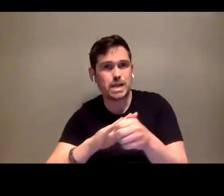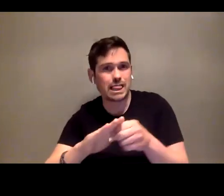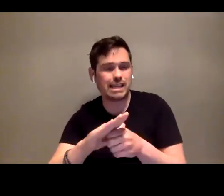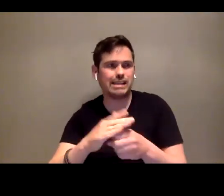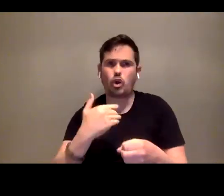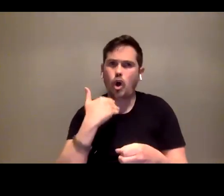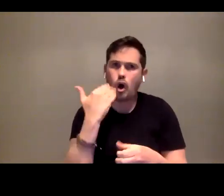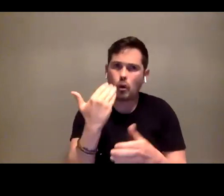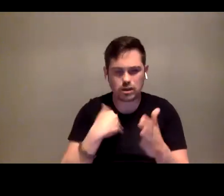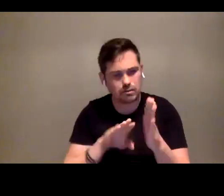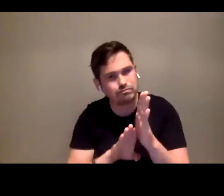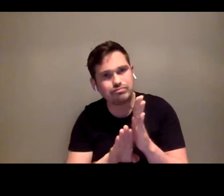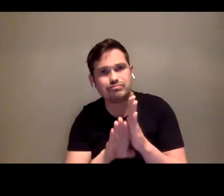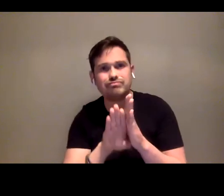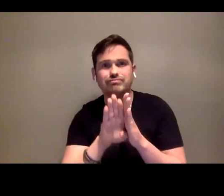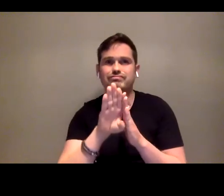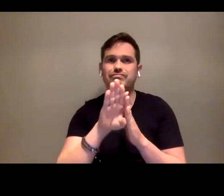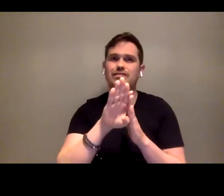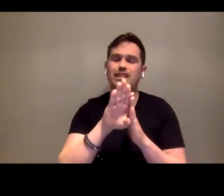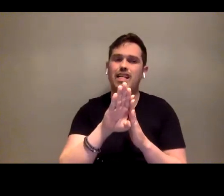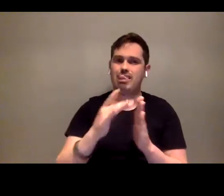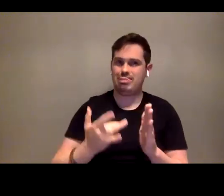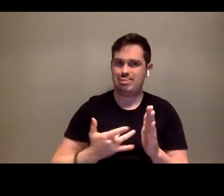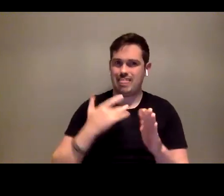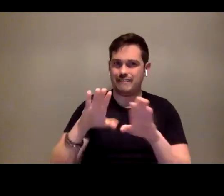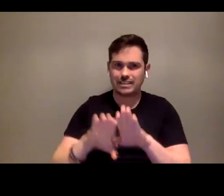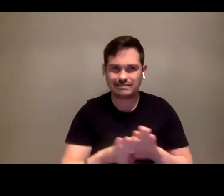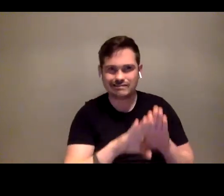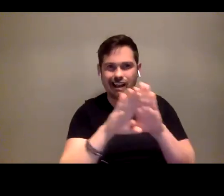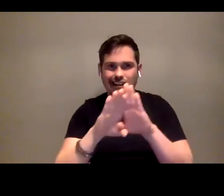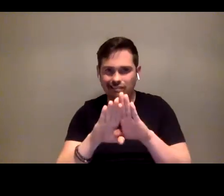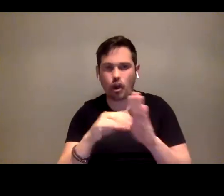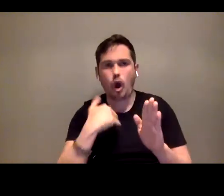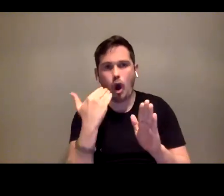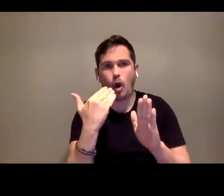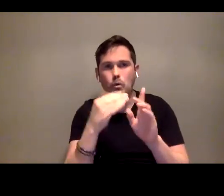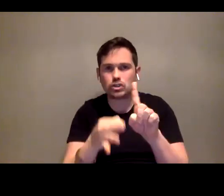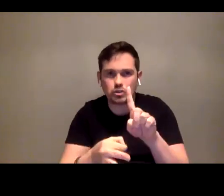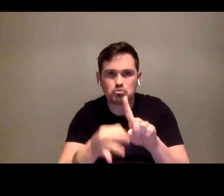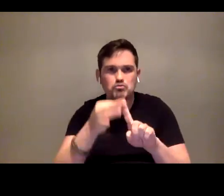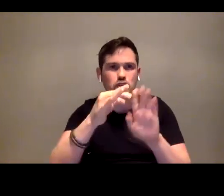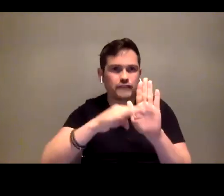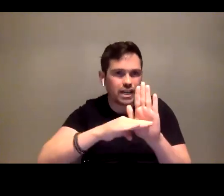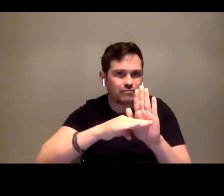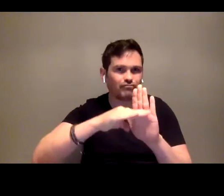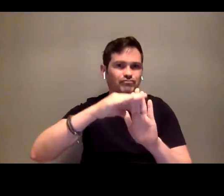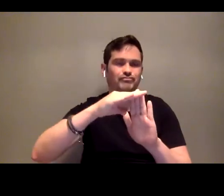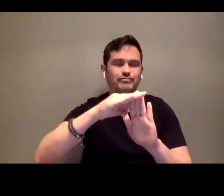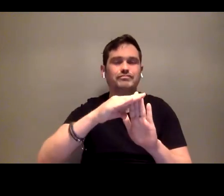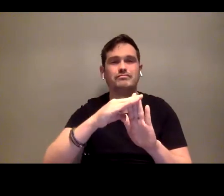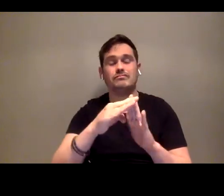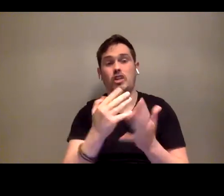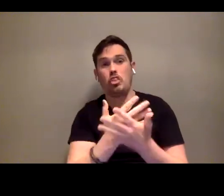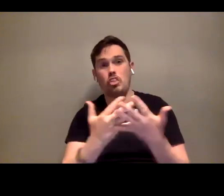progressing and that standards of living are always improving. It's the biggest lie that sold it to us. And many of our members in